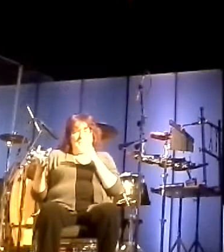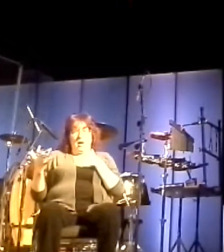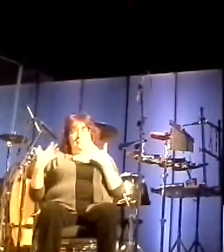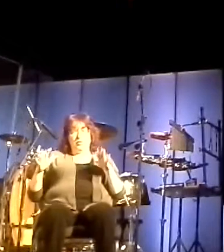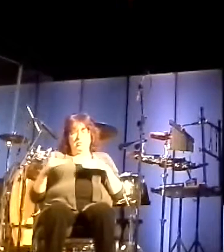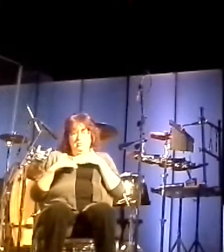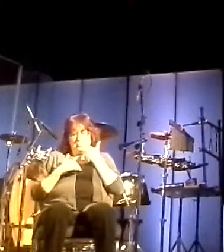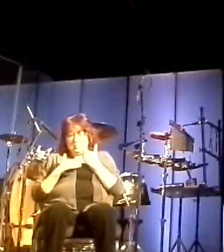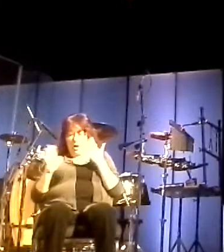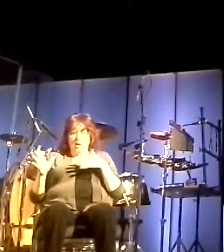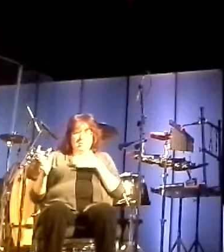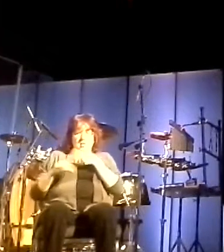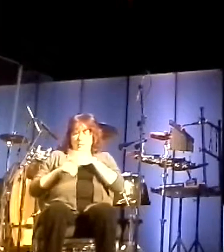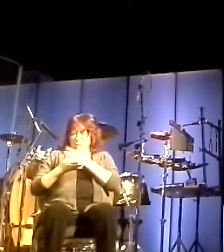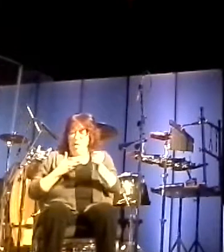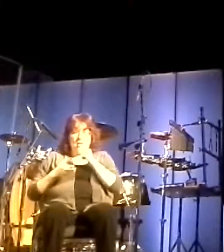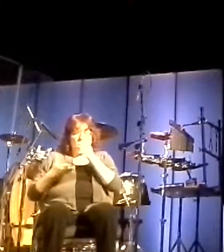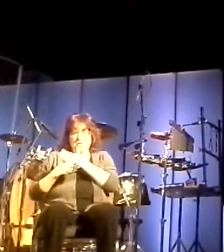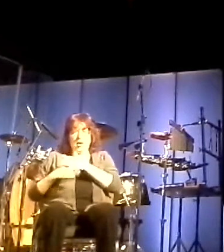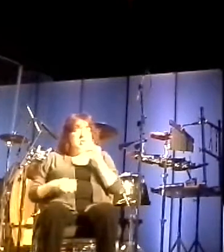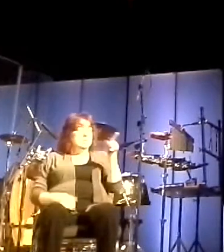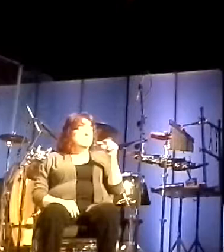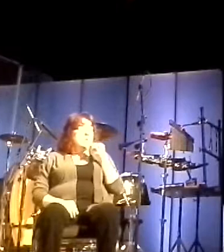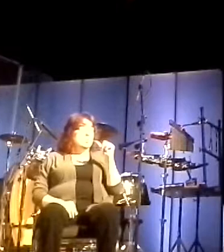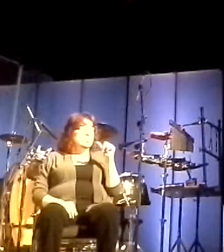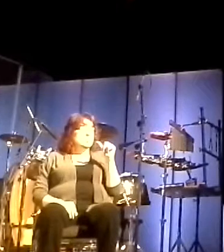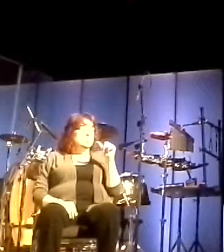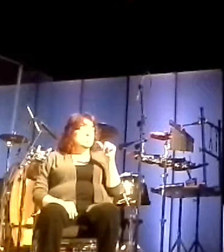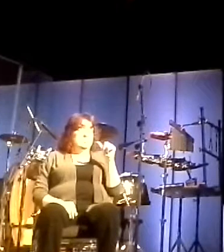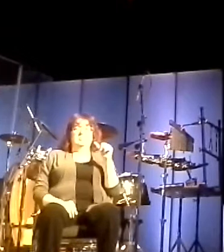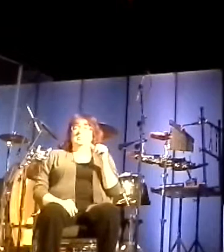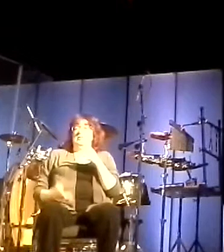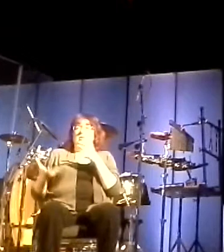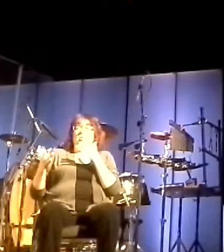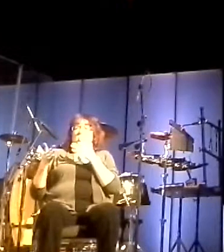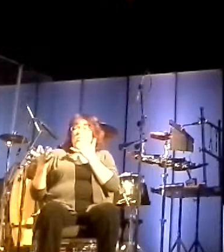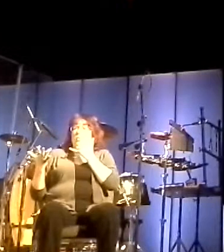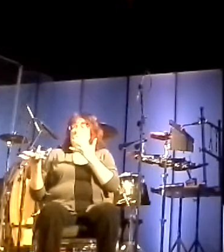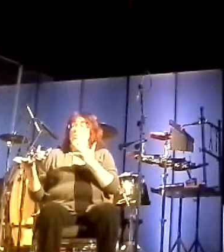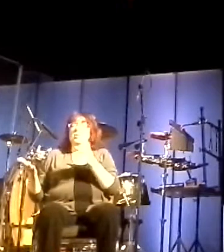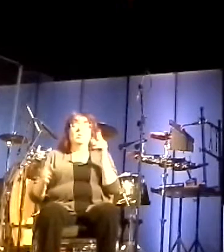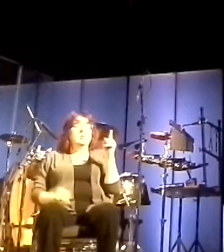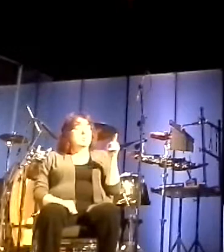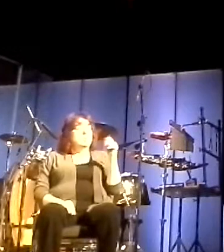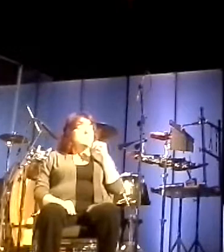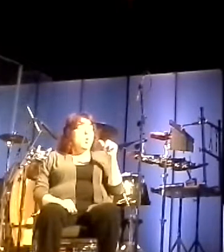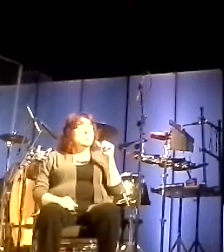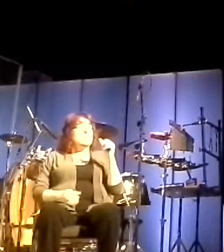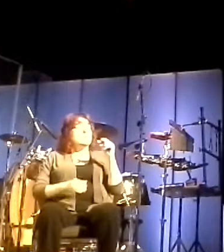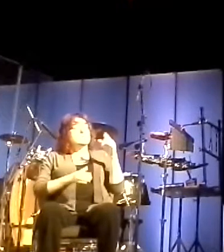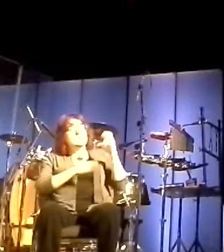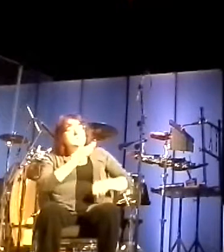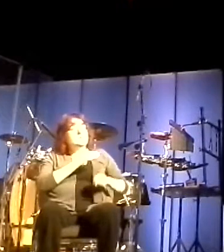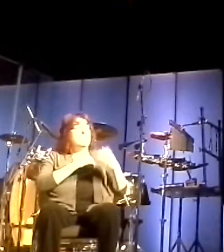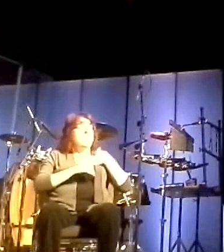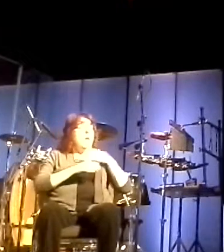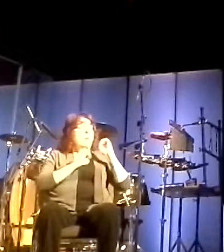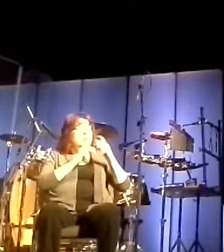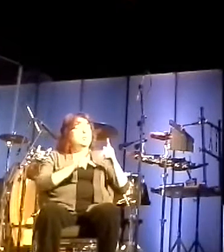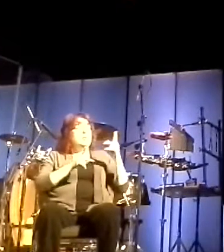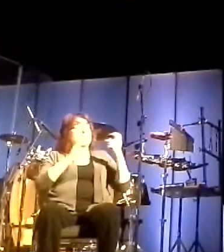done. It's almost time is up. I don't need to share. He's like, don't you do that. And I go, Lynn, what else are we going to do? He goes, don't you dare rob me of the